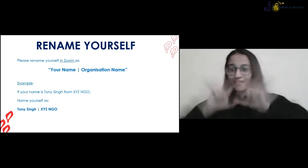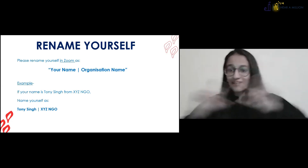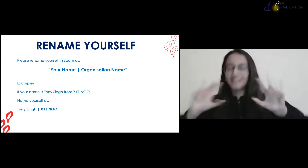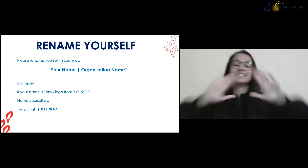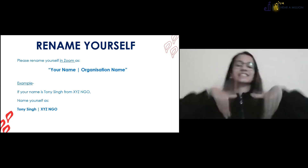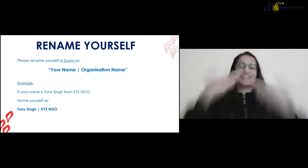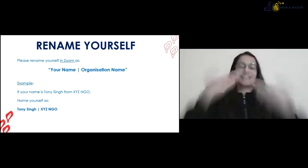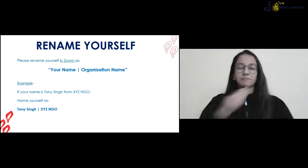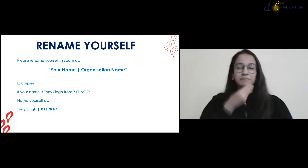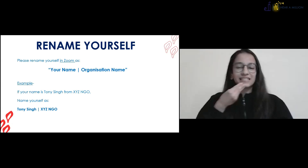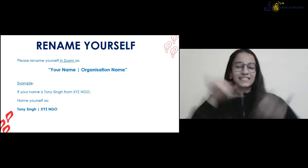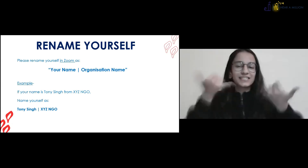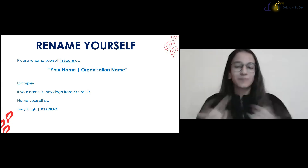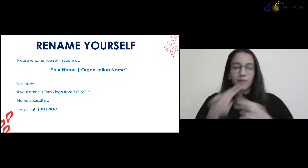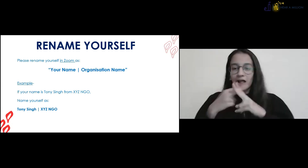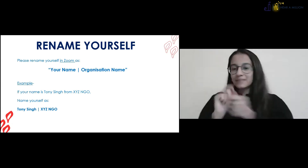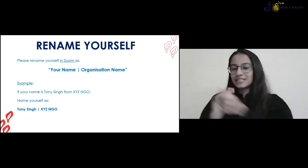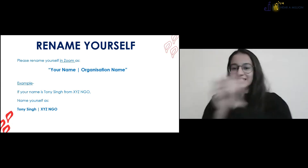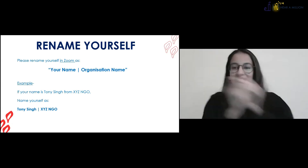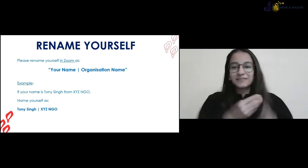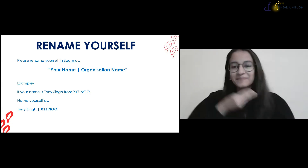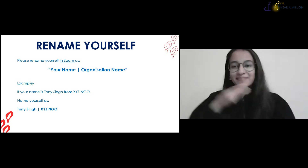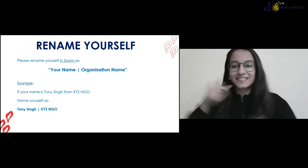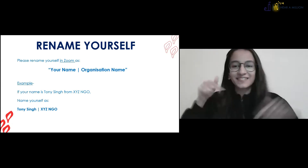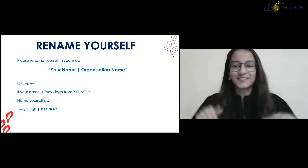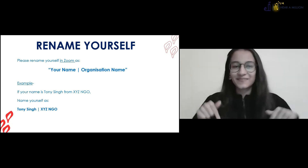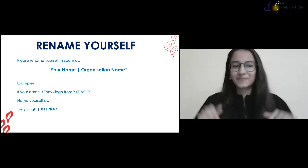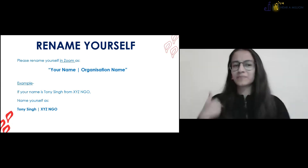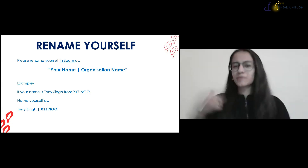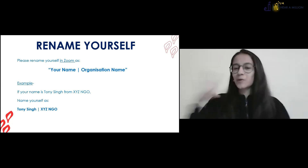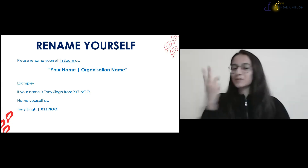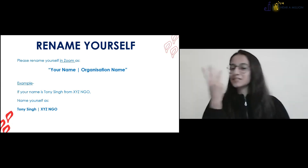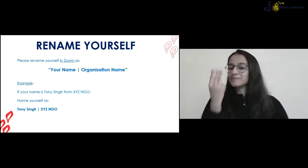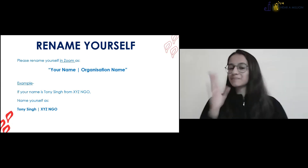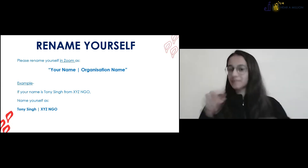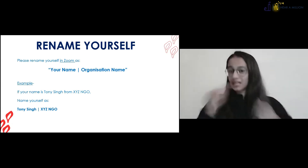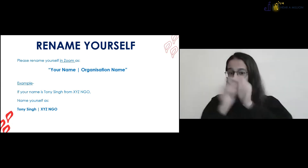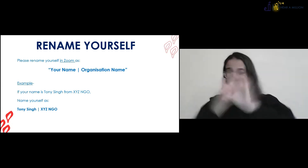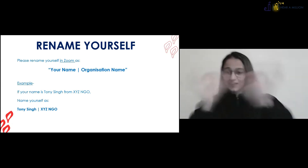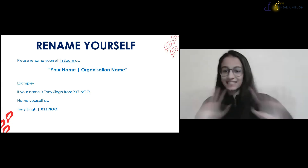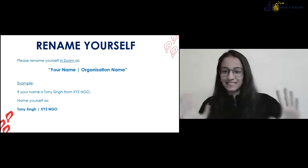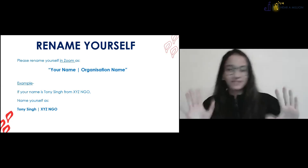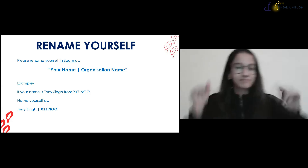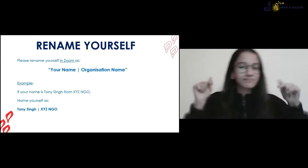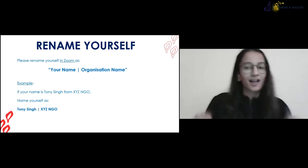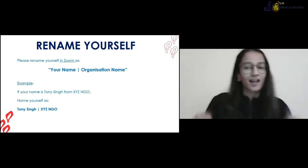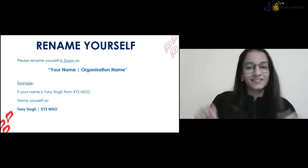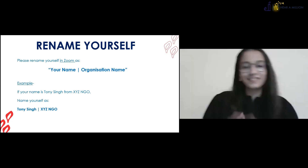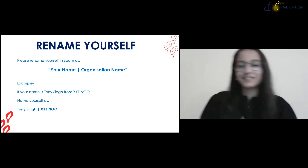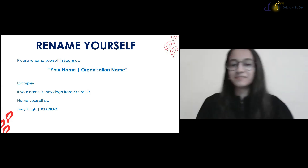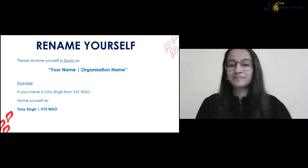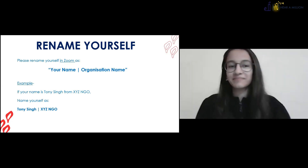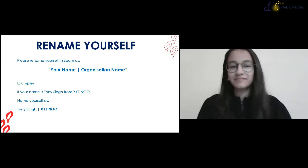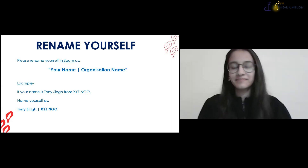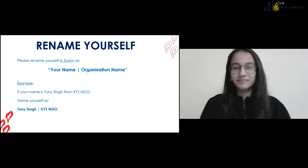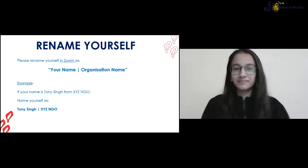3 to 4 minutes. You can change it right now. Please rename yourself. So we'll be waiting for more